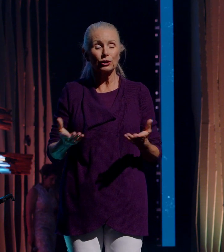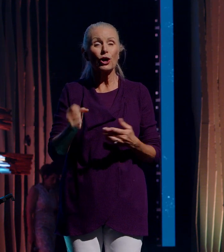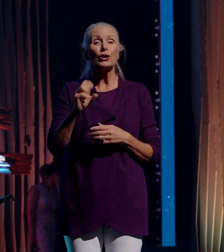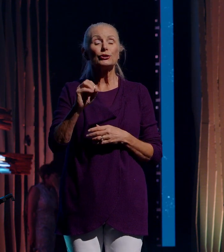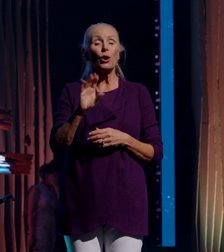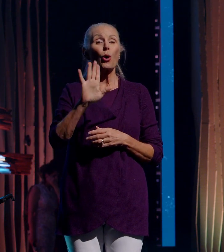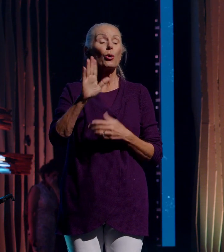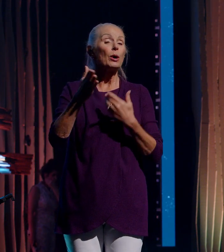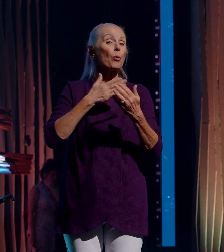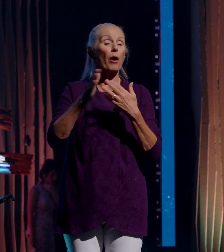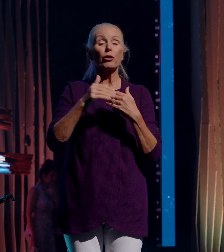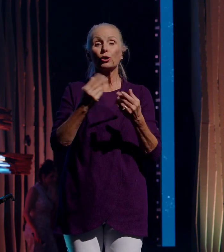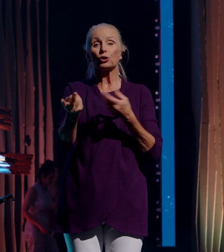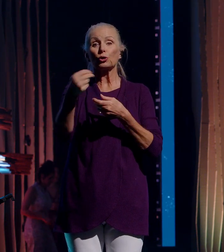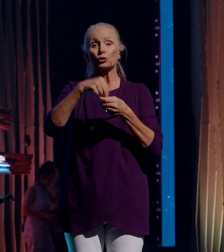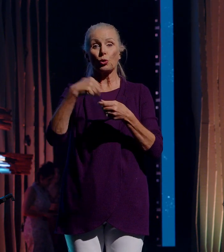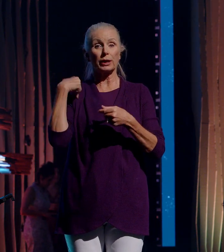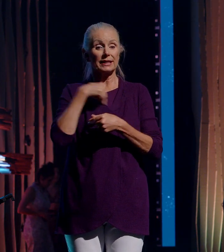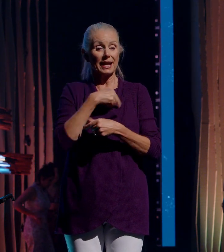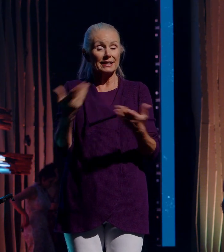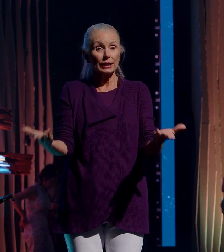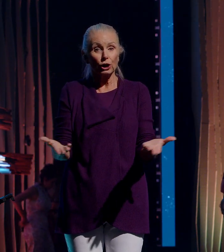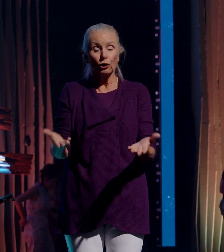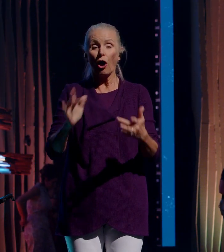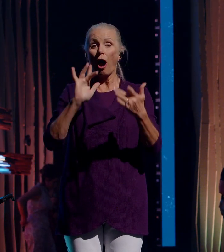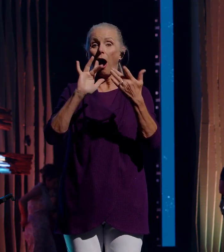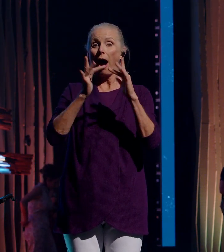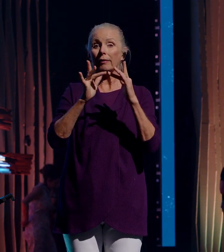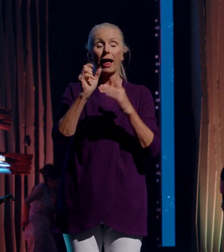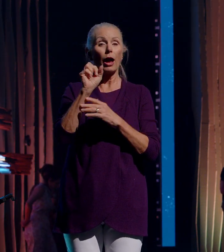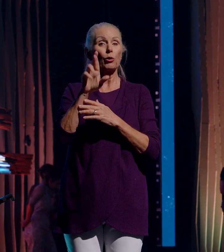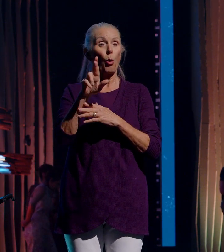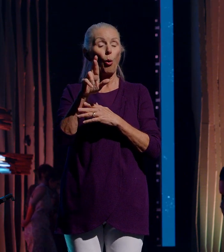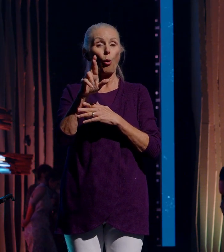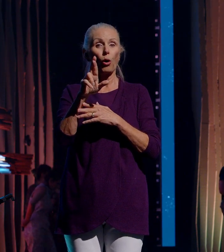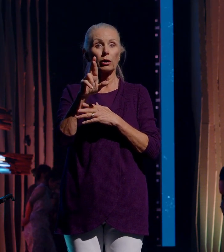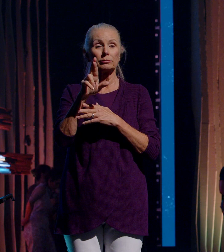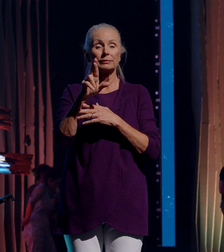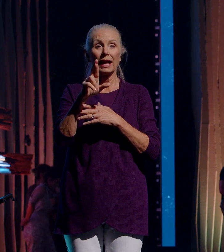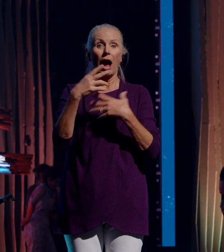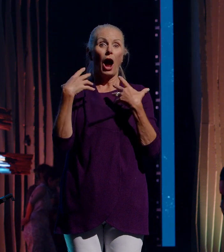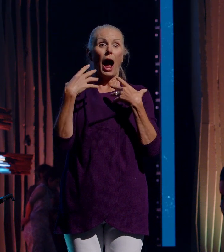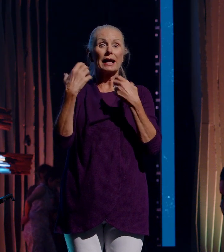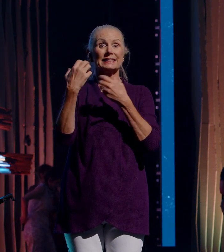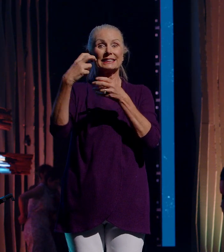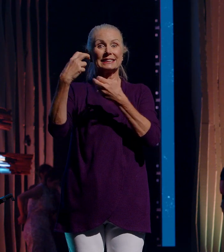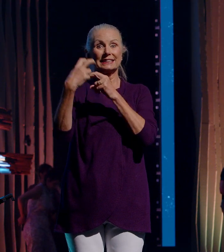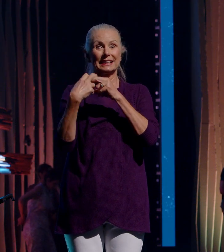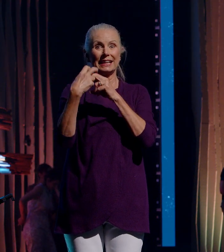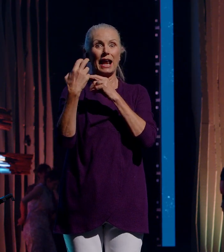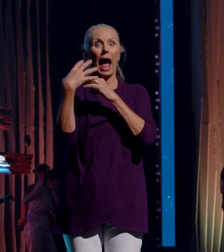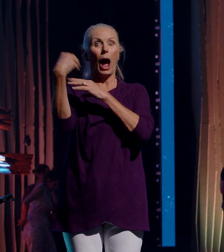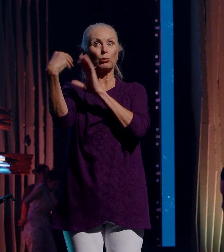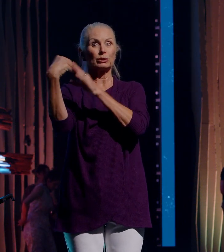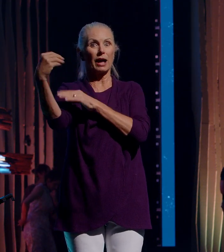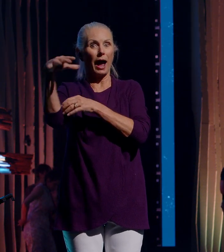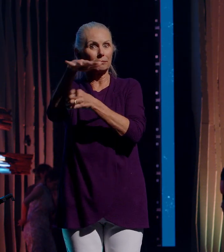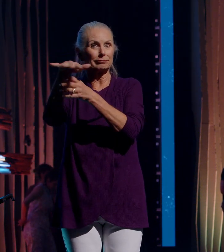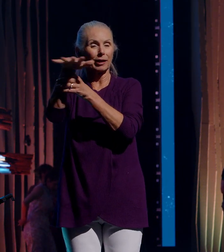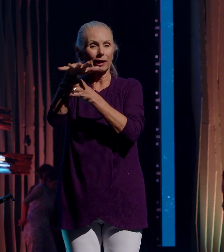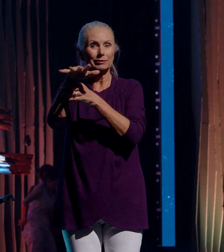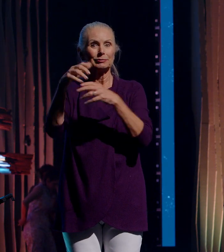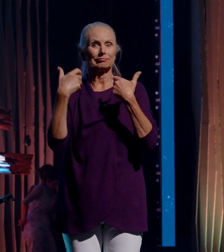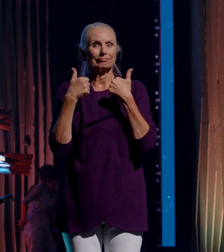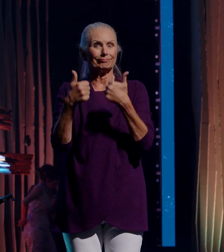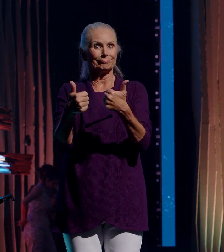us in the worship center, online, or you're even braving the heat in the courtyard, we're just so happy that